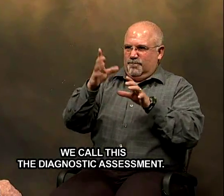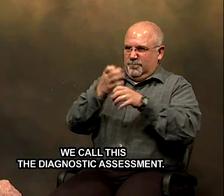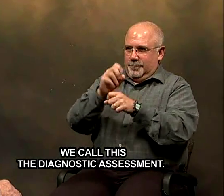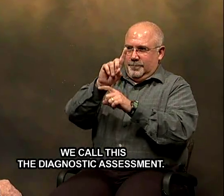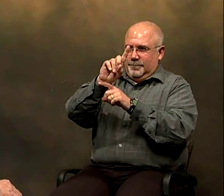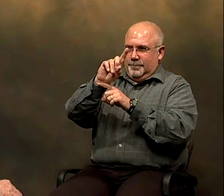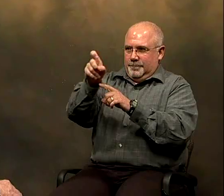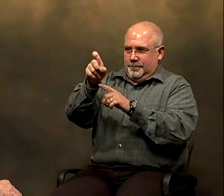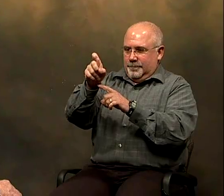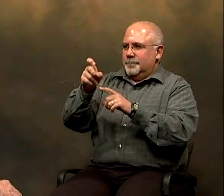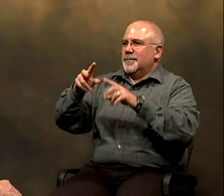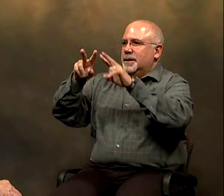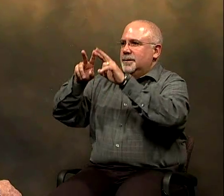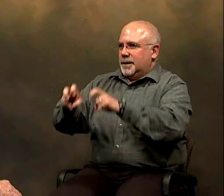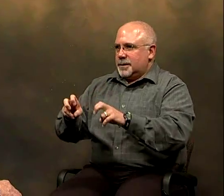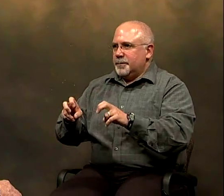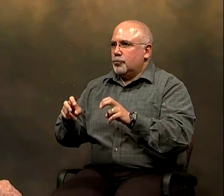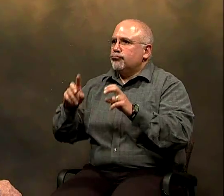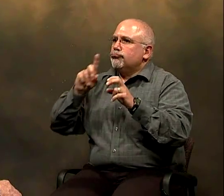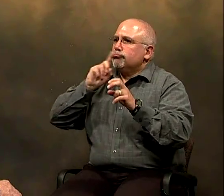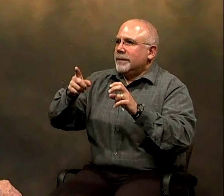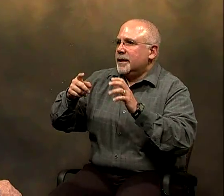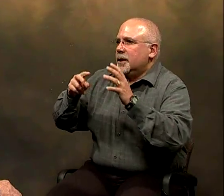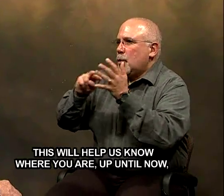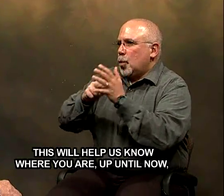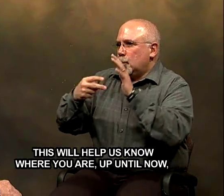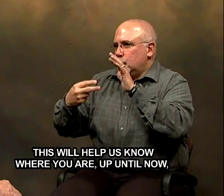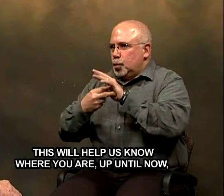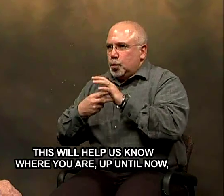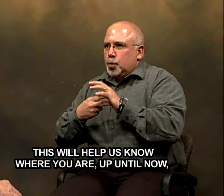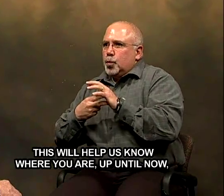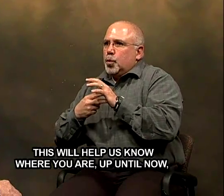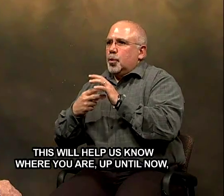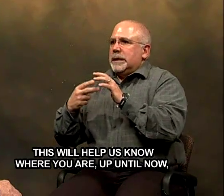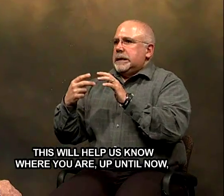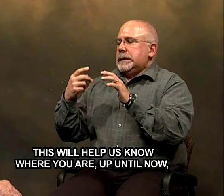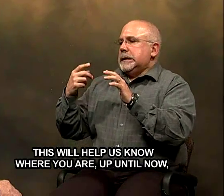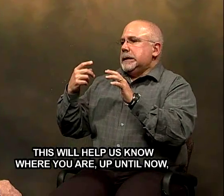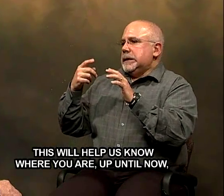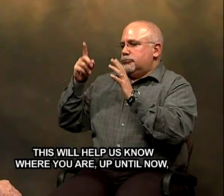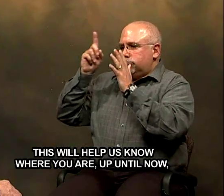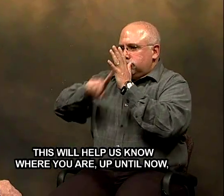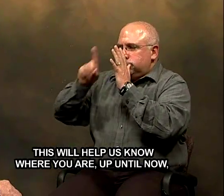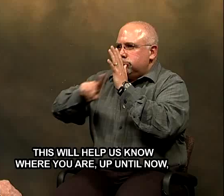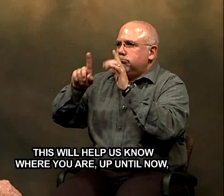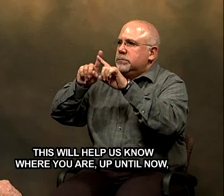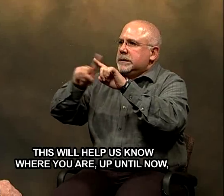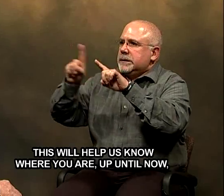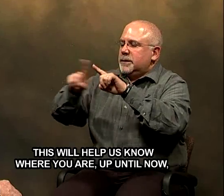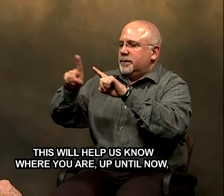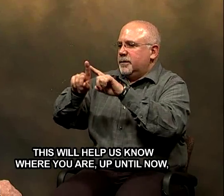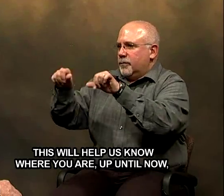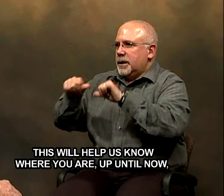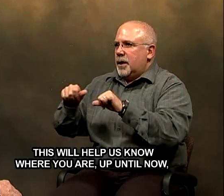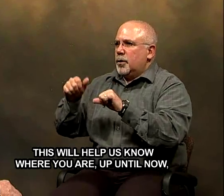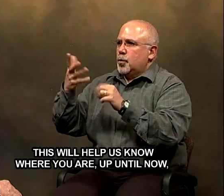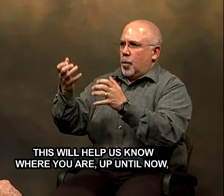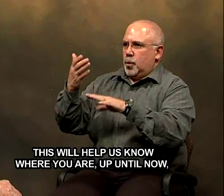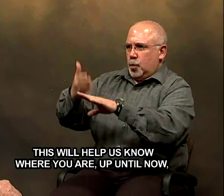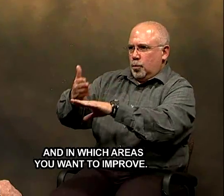This will help us know where you are up until now,